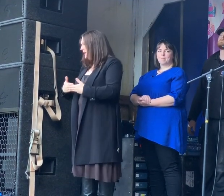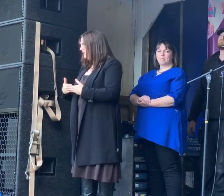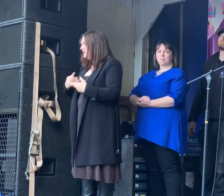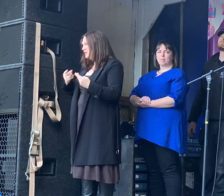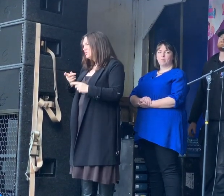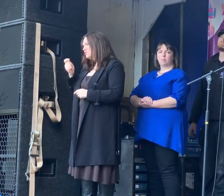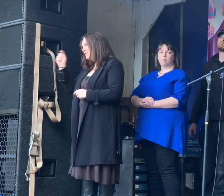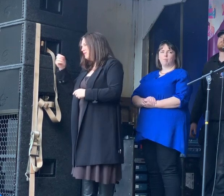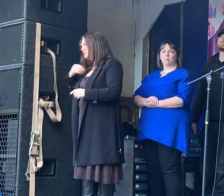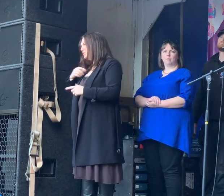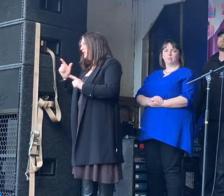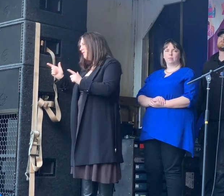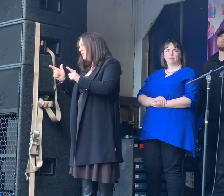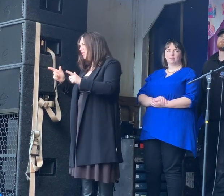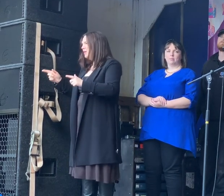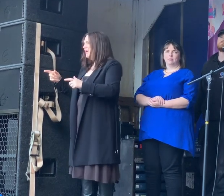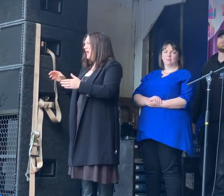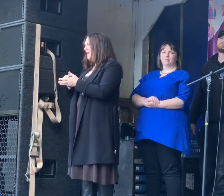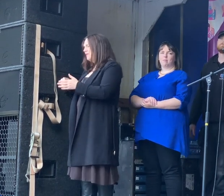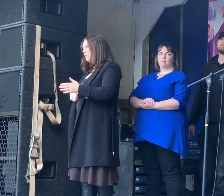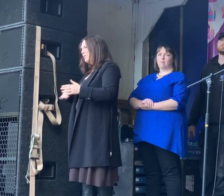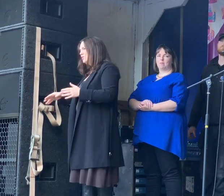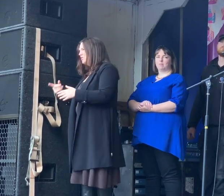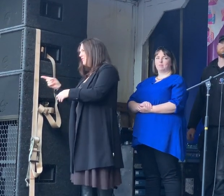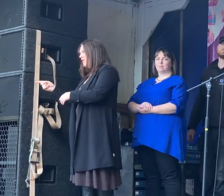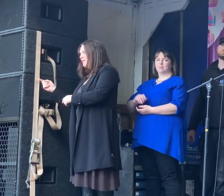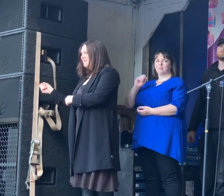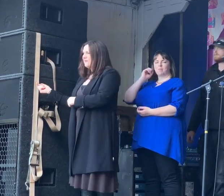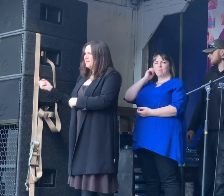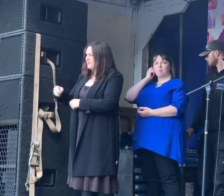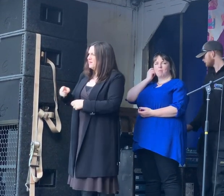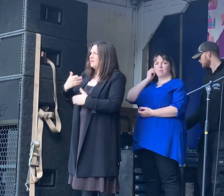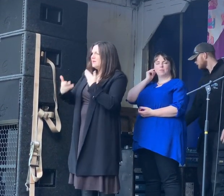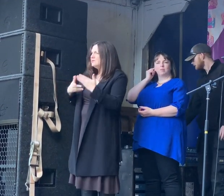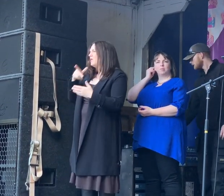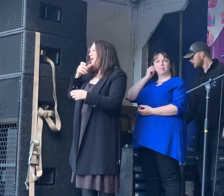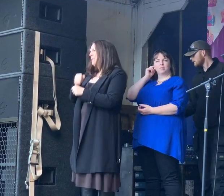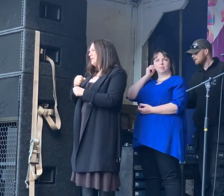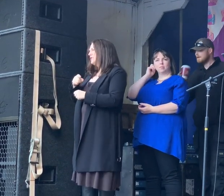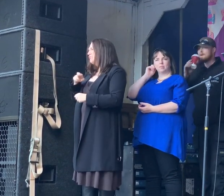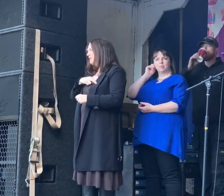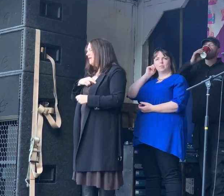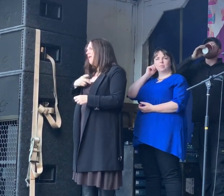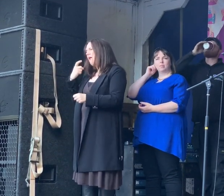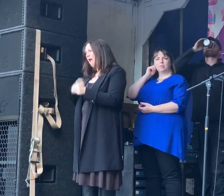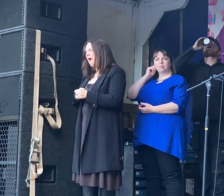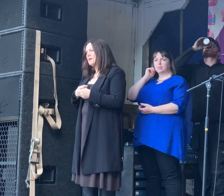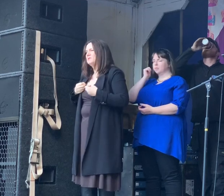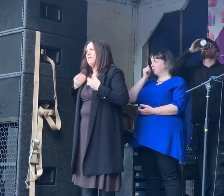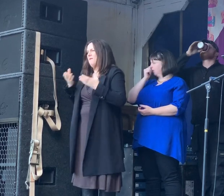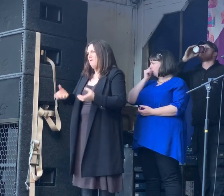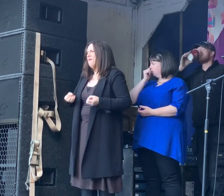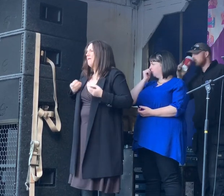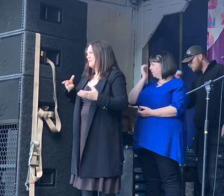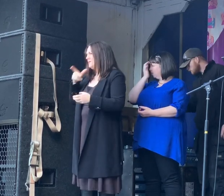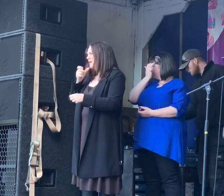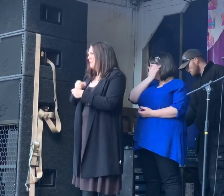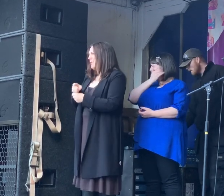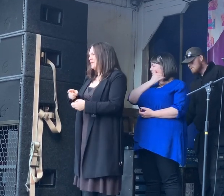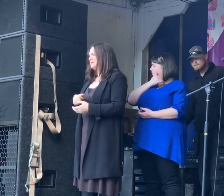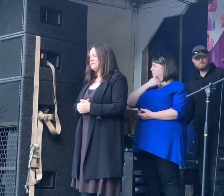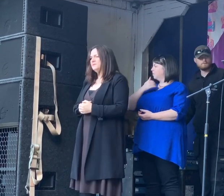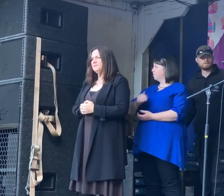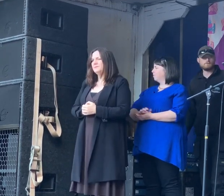travel over to Liverpool and have an abortion, to talk about it is just incredibly hard. it's incredibly